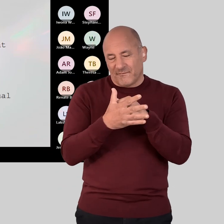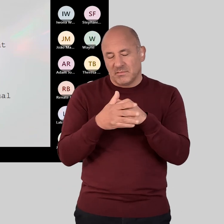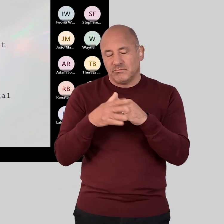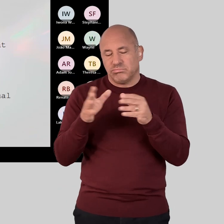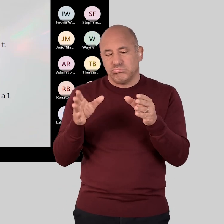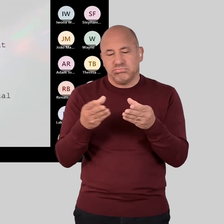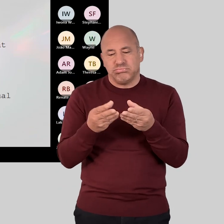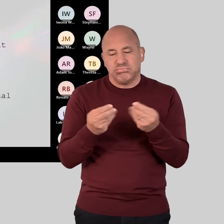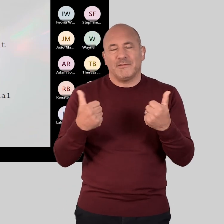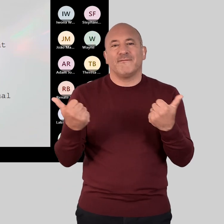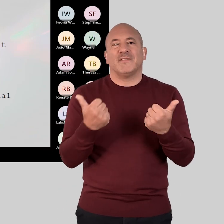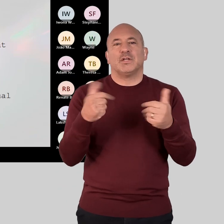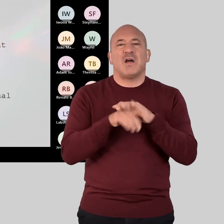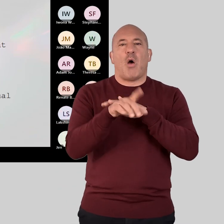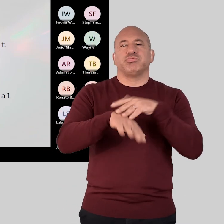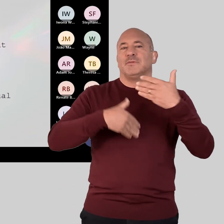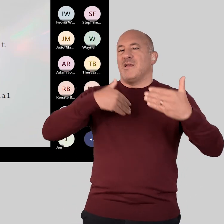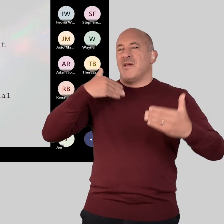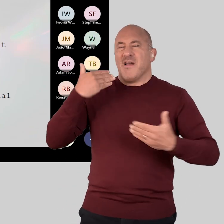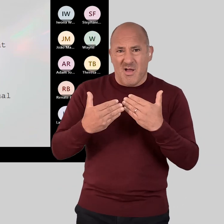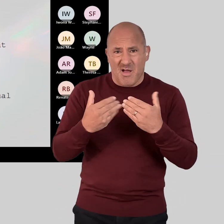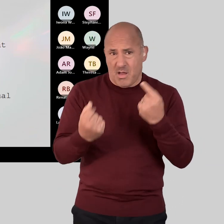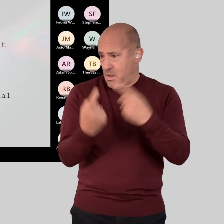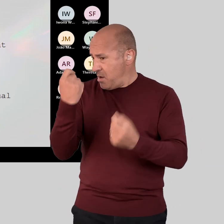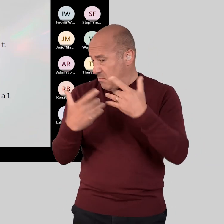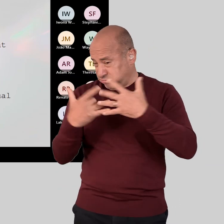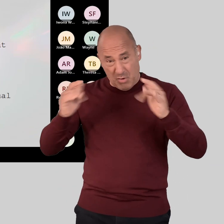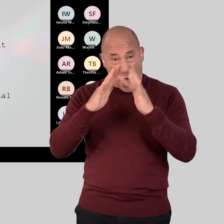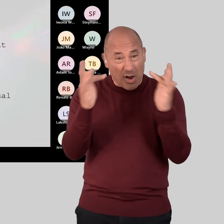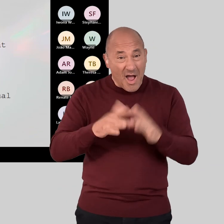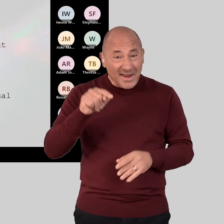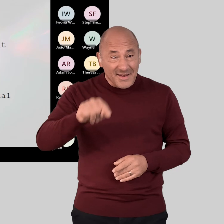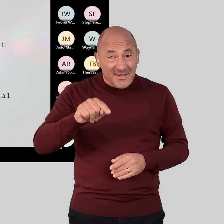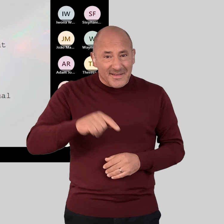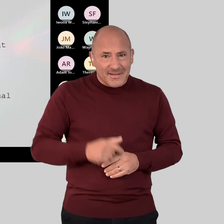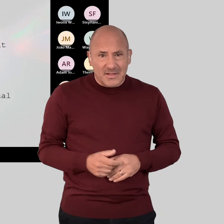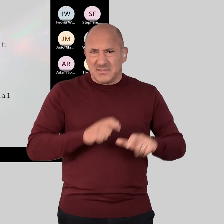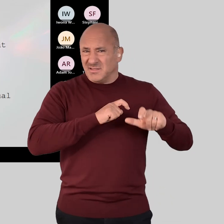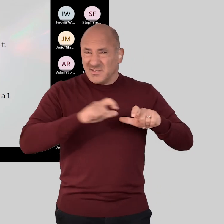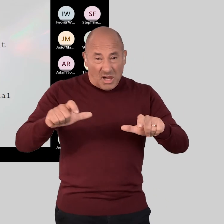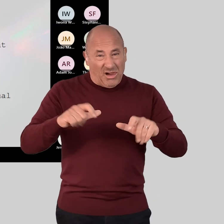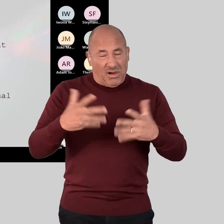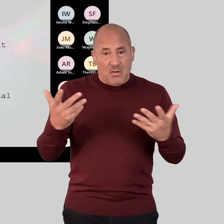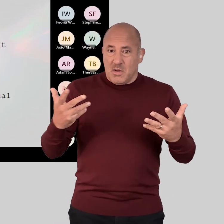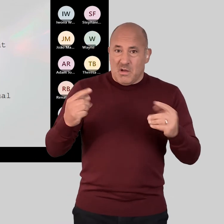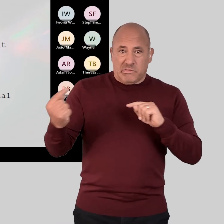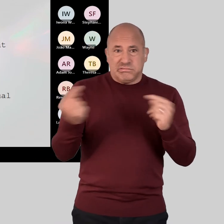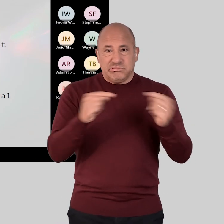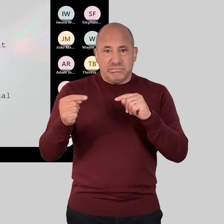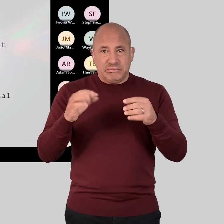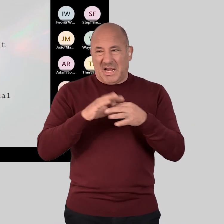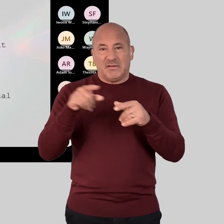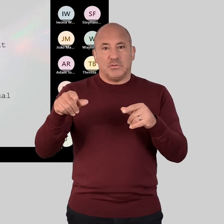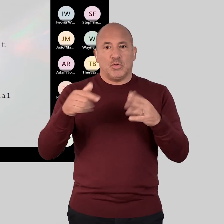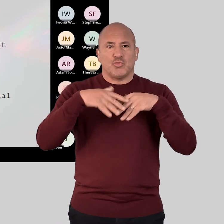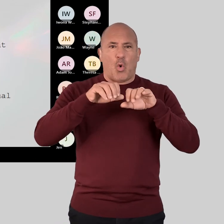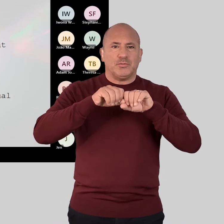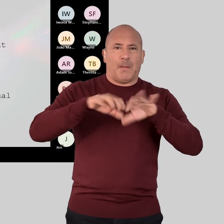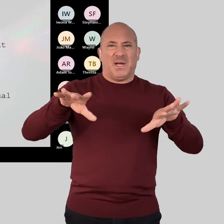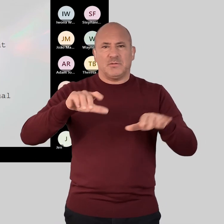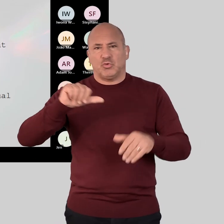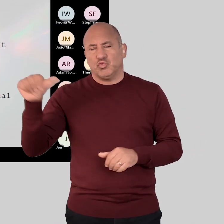It's felt like a really timely project because, I wrote it kind of, the draft kind of in COVID and coming out of the pandemic,